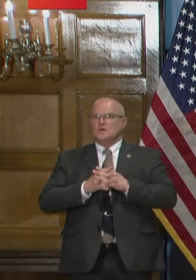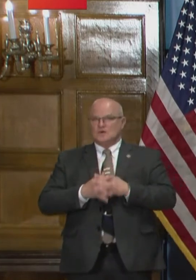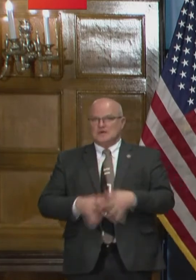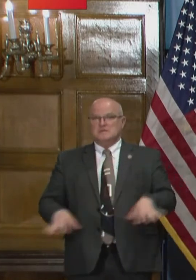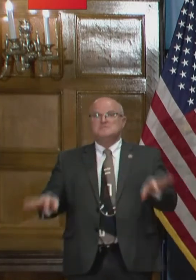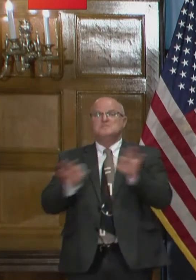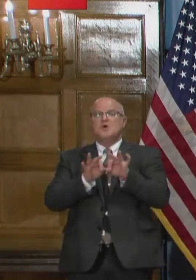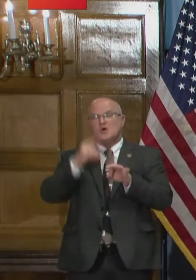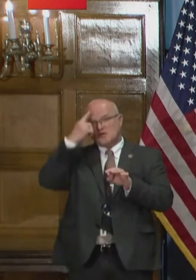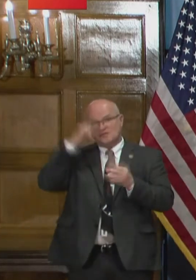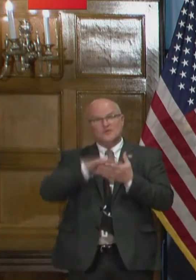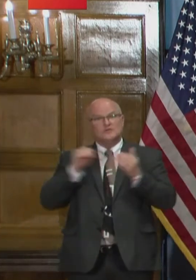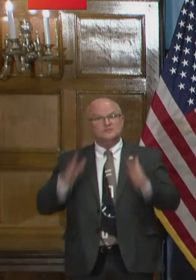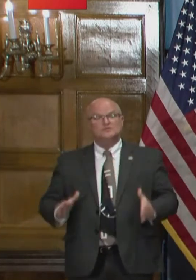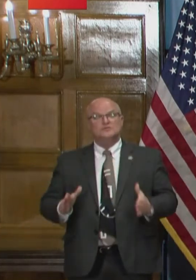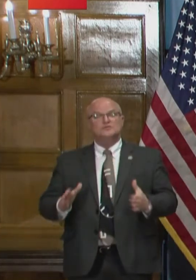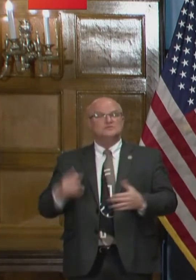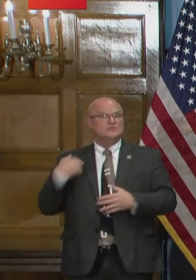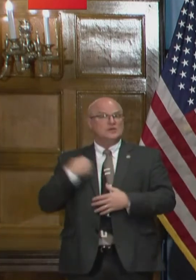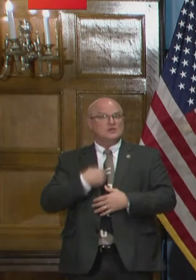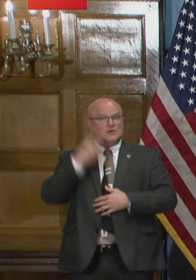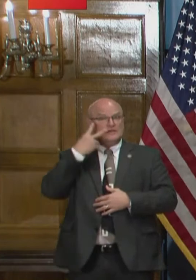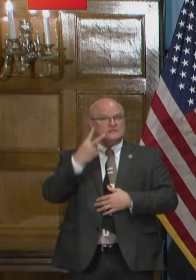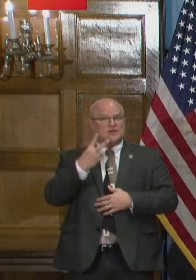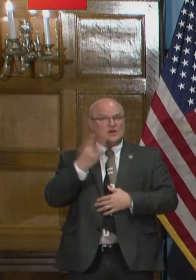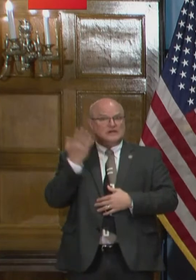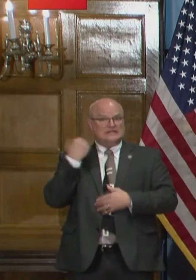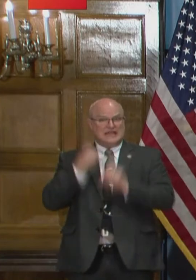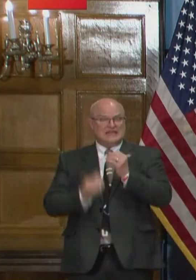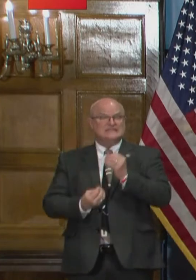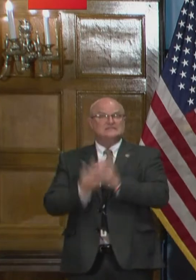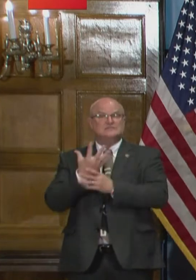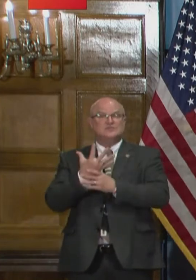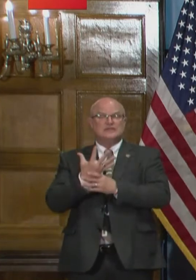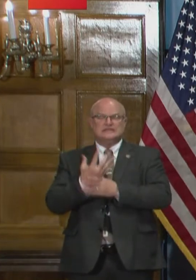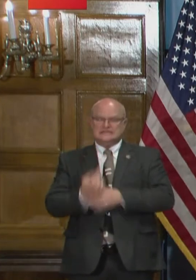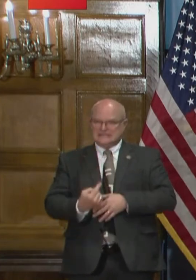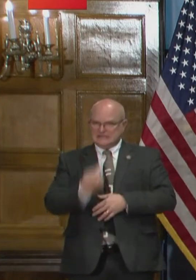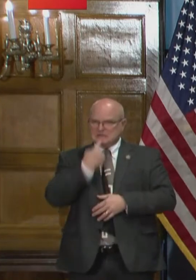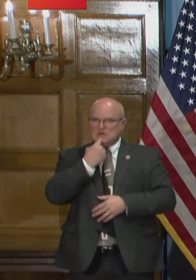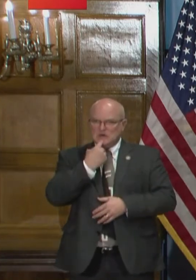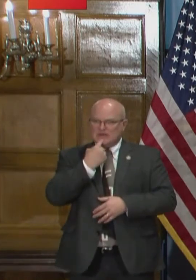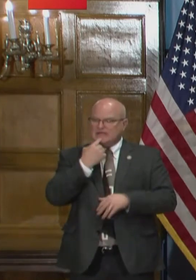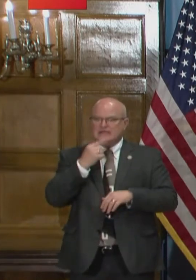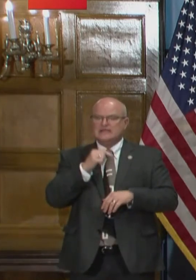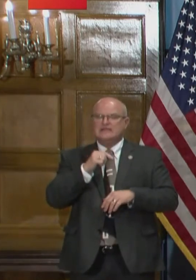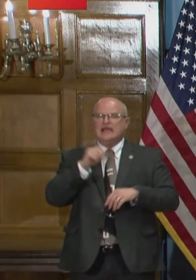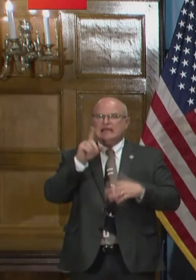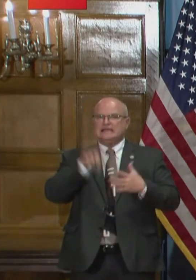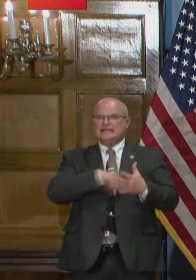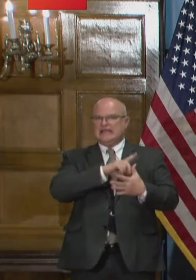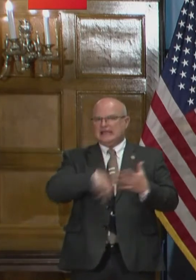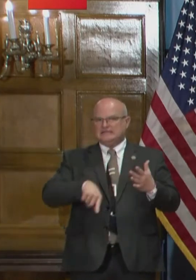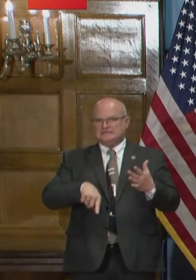students, and as we saw last spring, very disappointing when we had to close down the